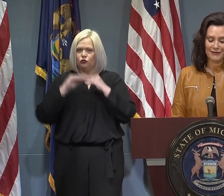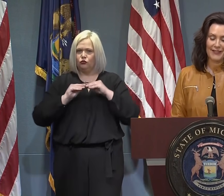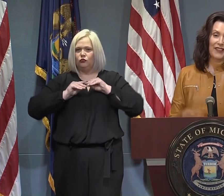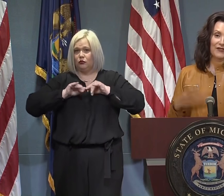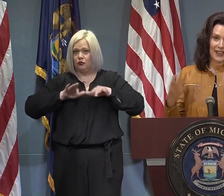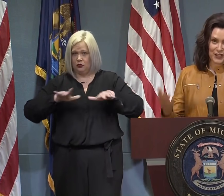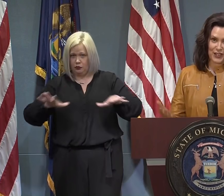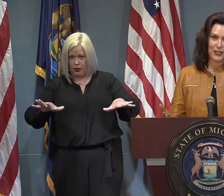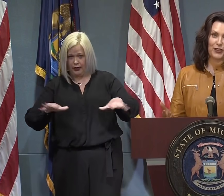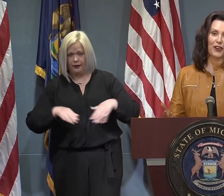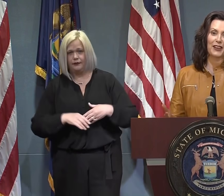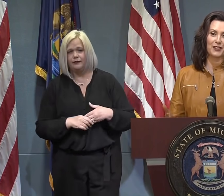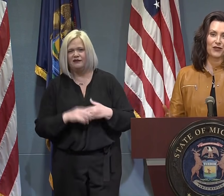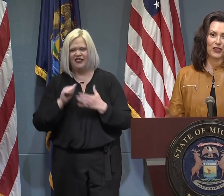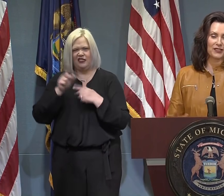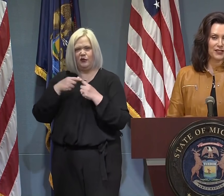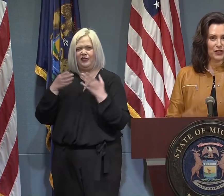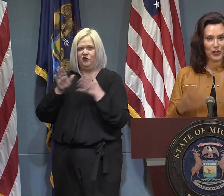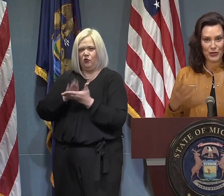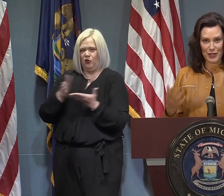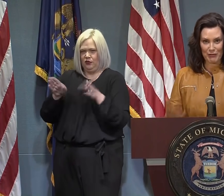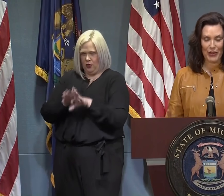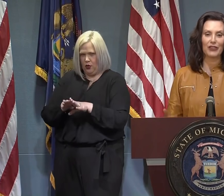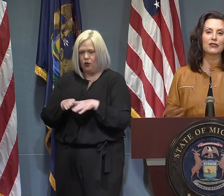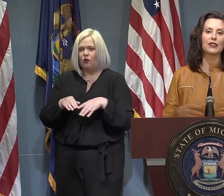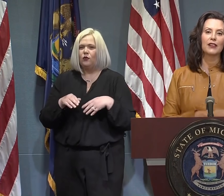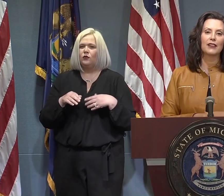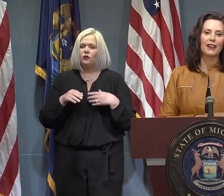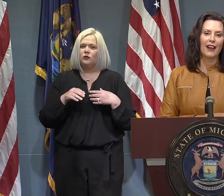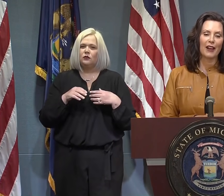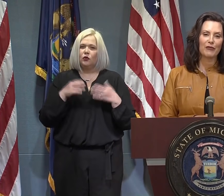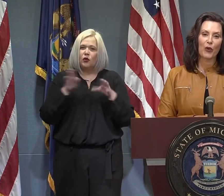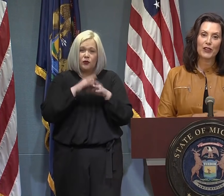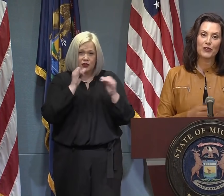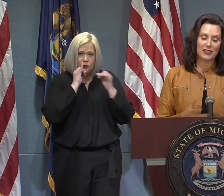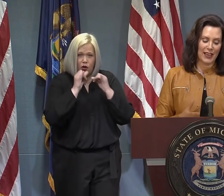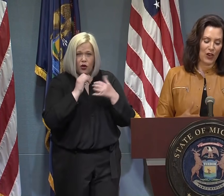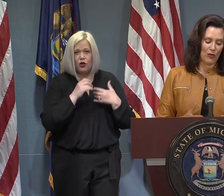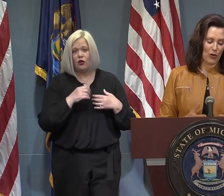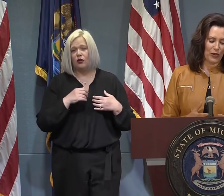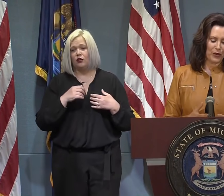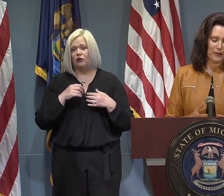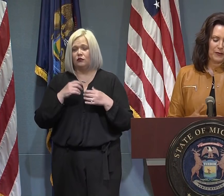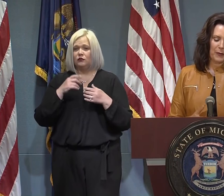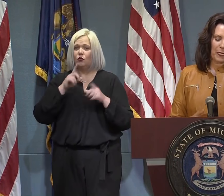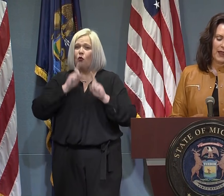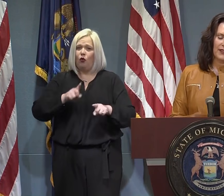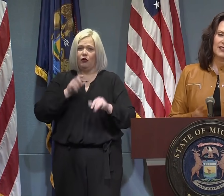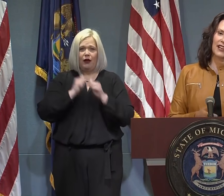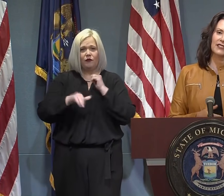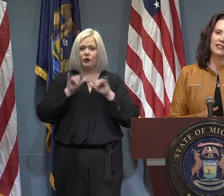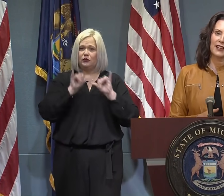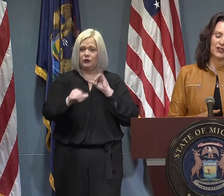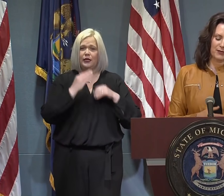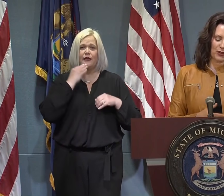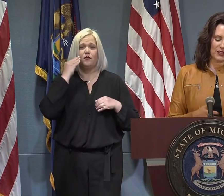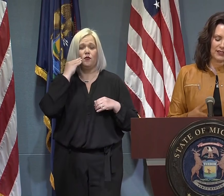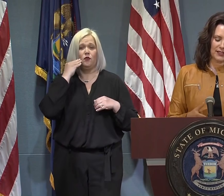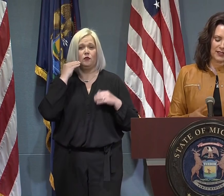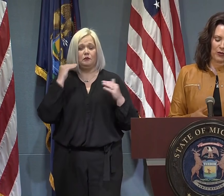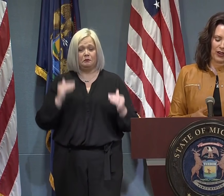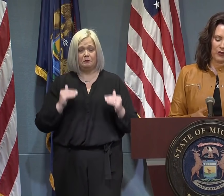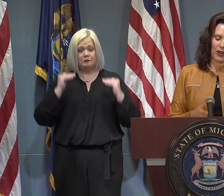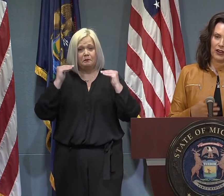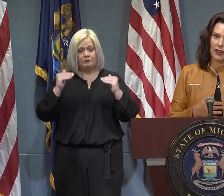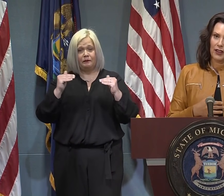stopping education of our kids, for instance, or closing bars, going to a stay-home order. The second stage is